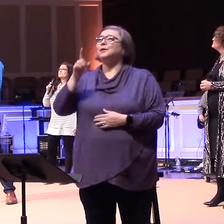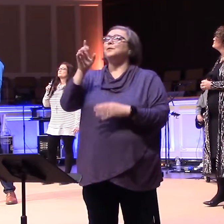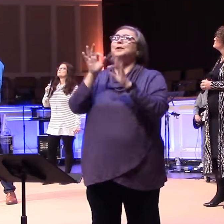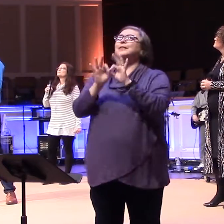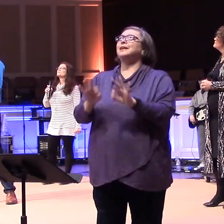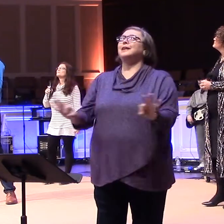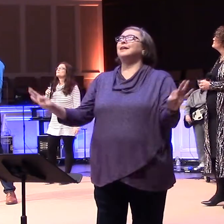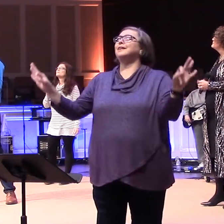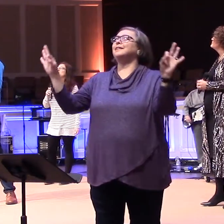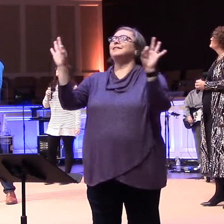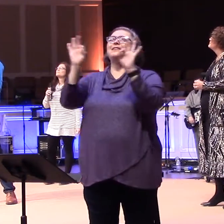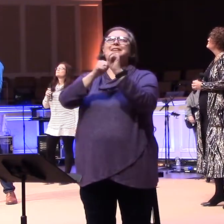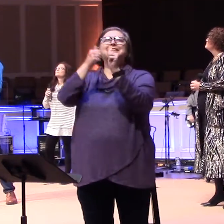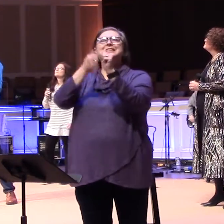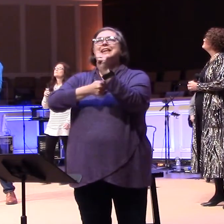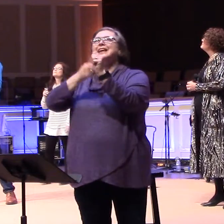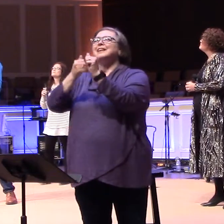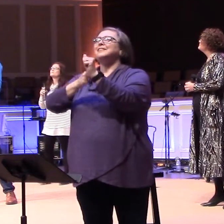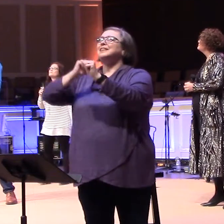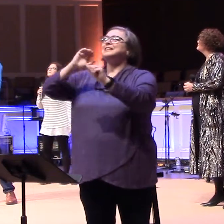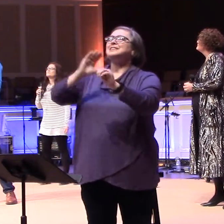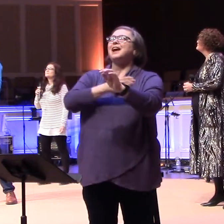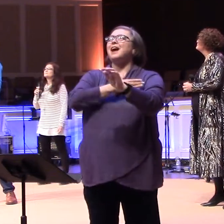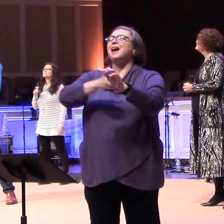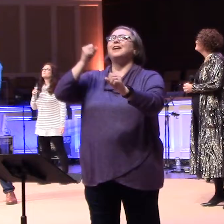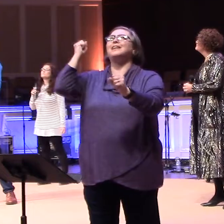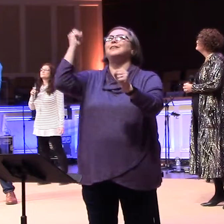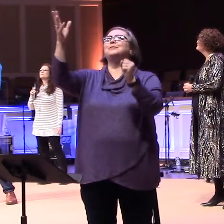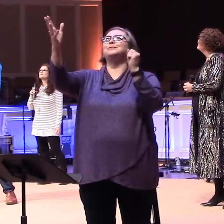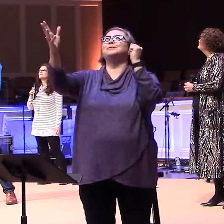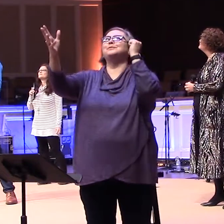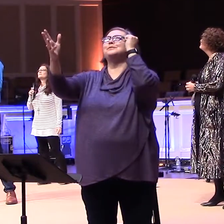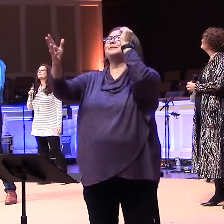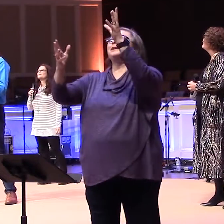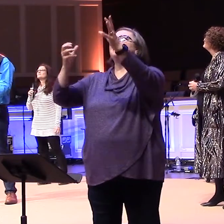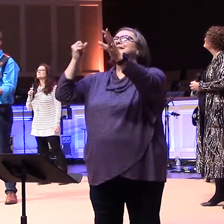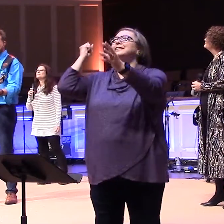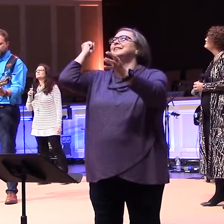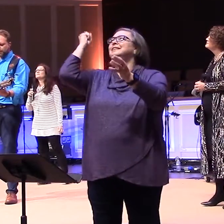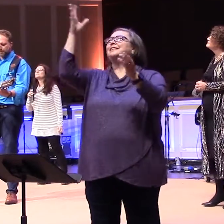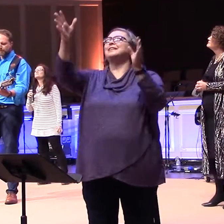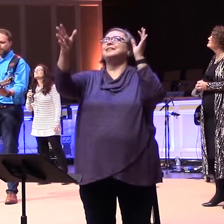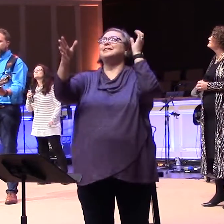And worthy of every song we could ever sing.